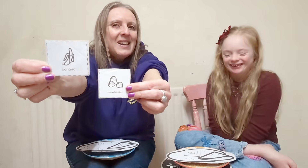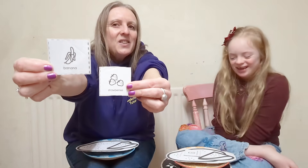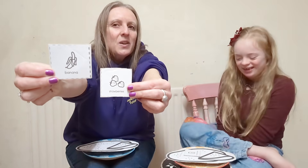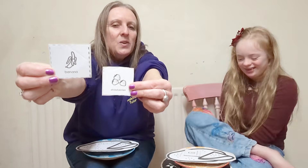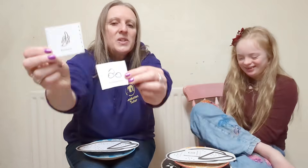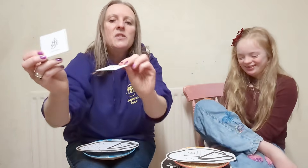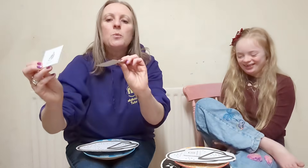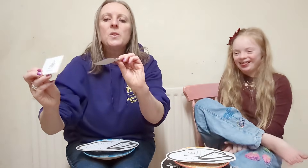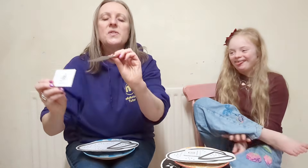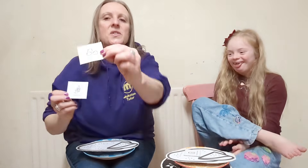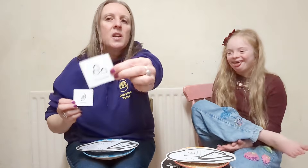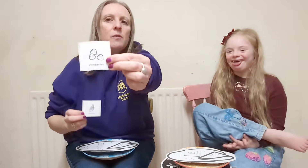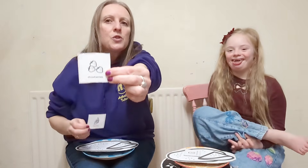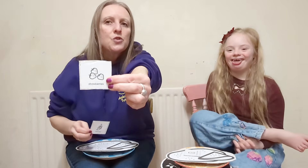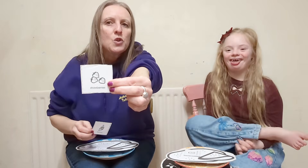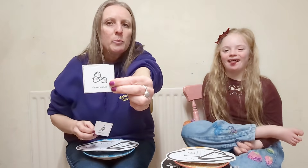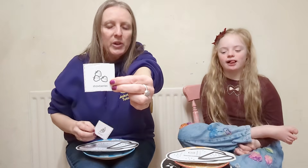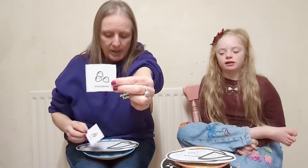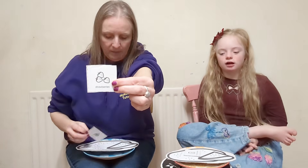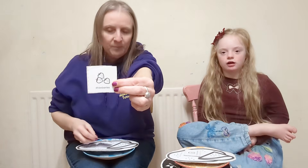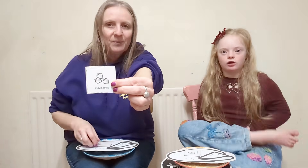So Lucinda, what's the sign for strawberry?